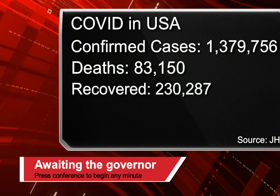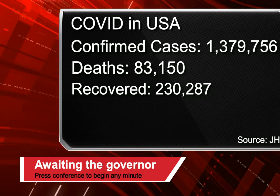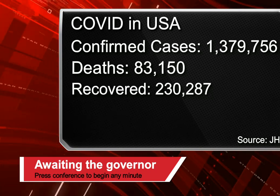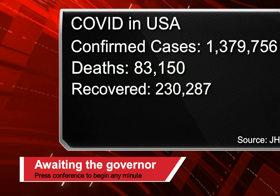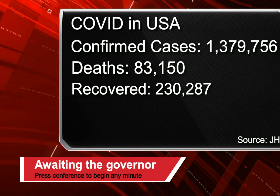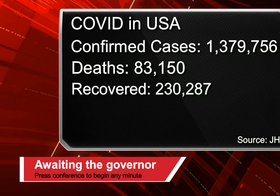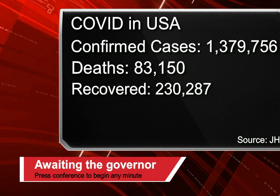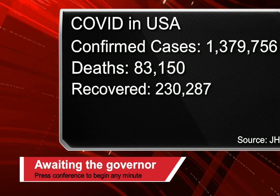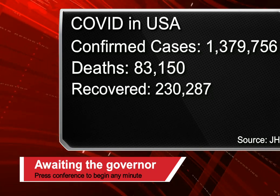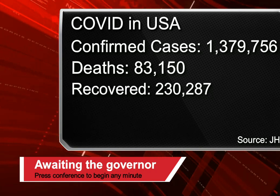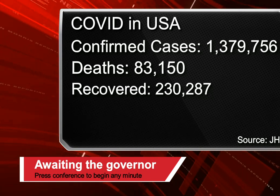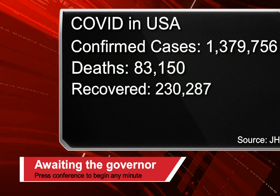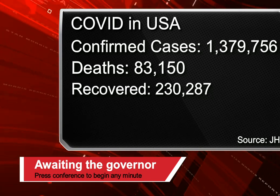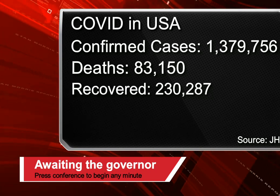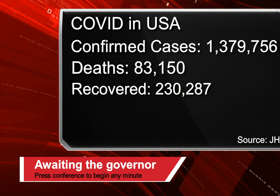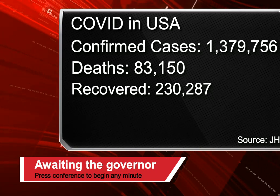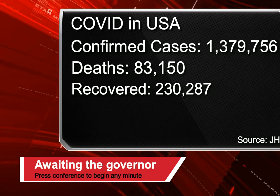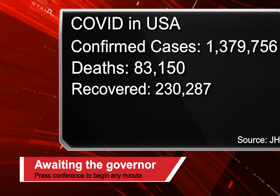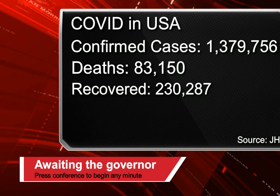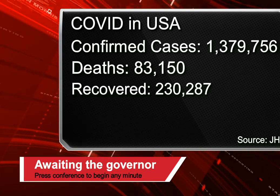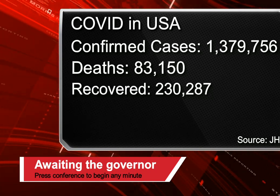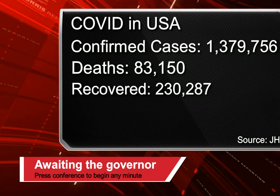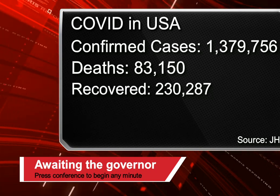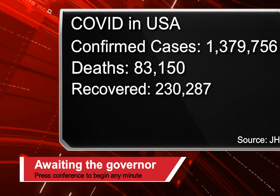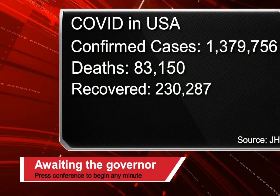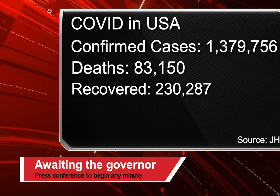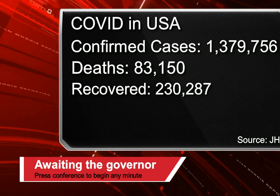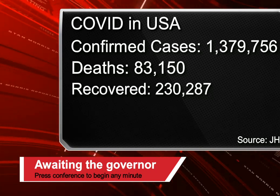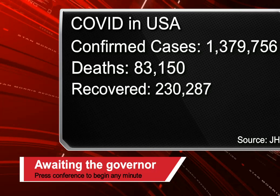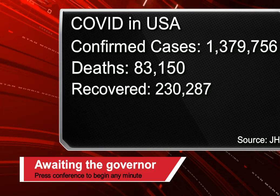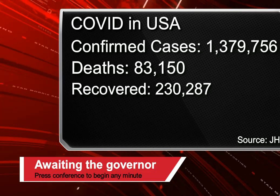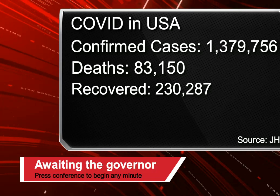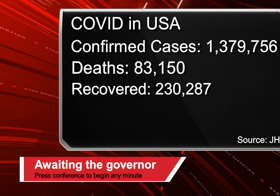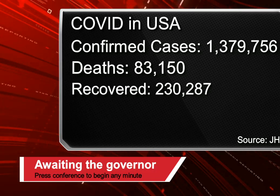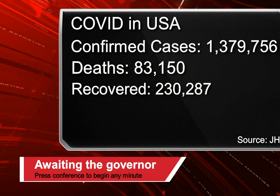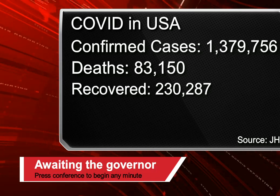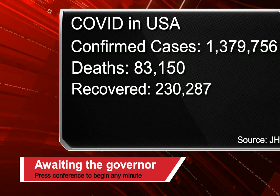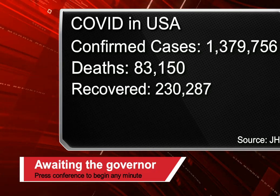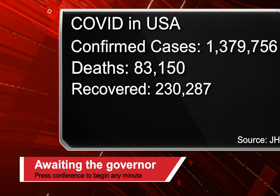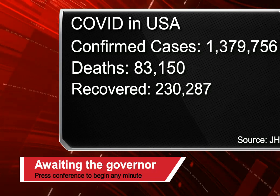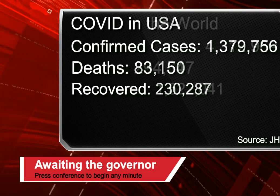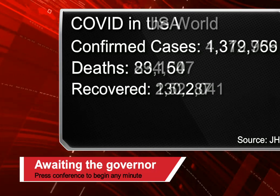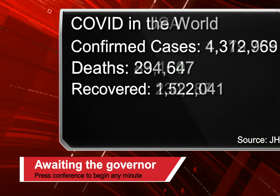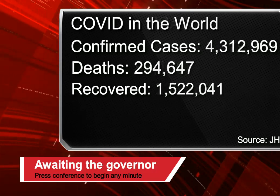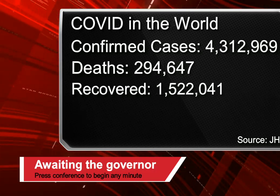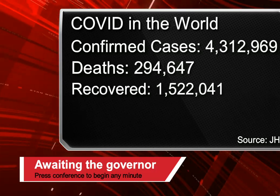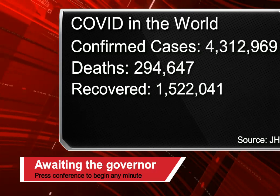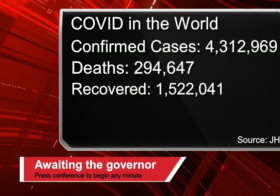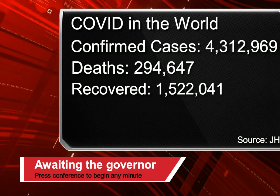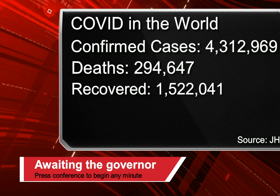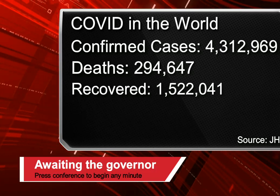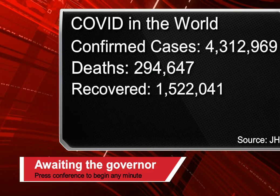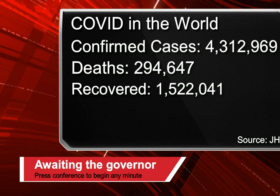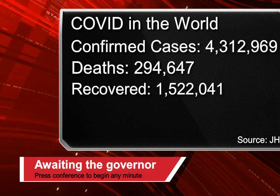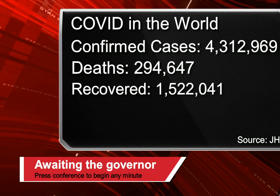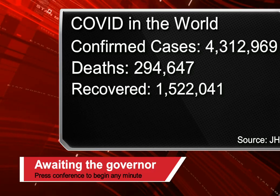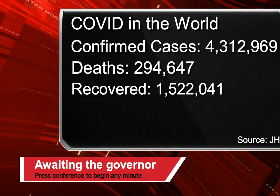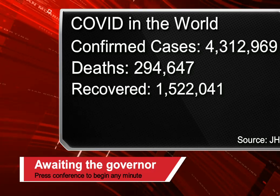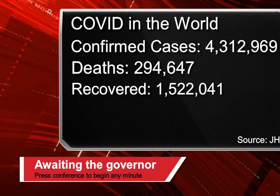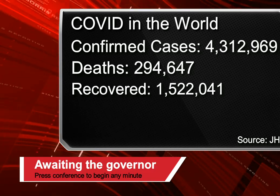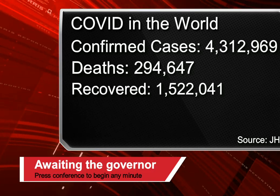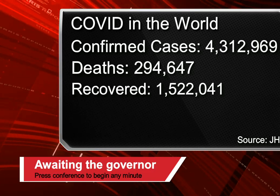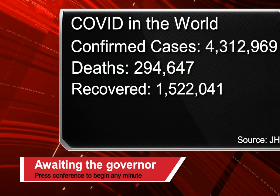Hopkins University. 230,000 have recovered according to JHU. Across the globe, the numbers are even greater, of